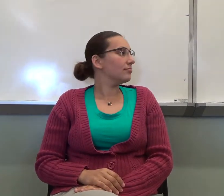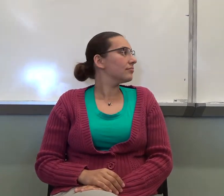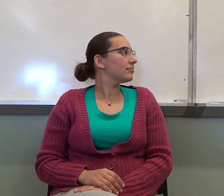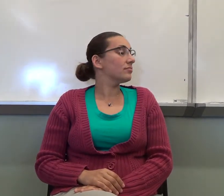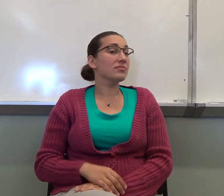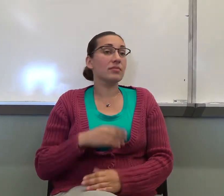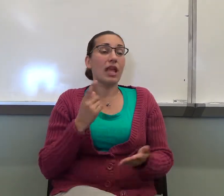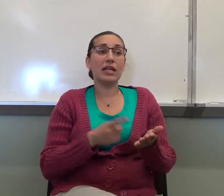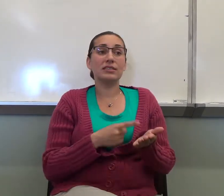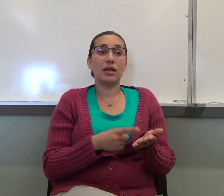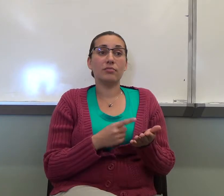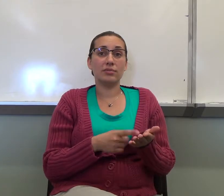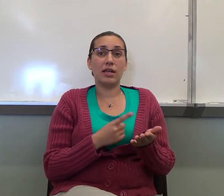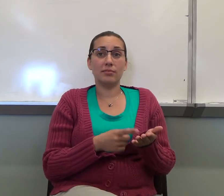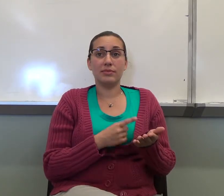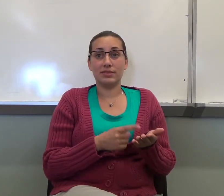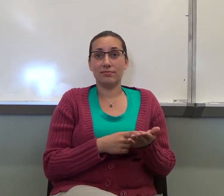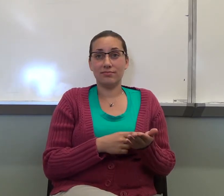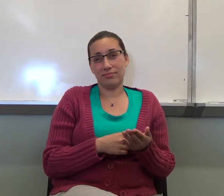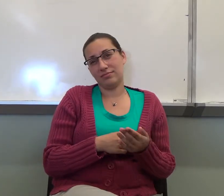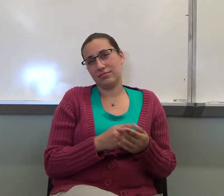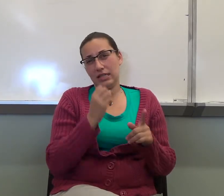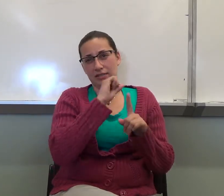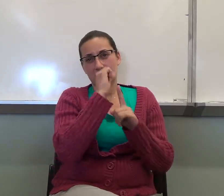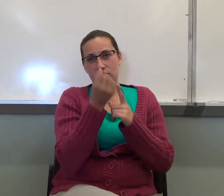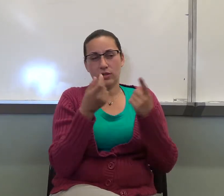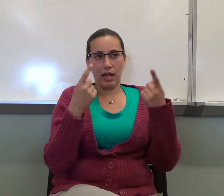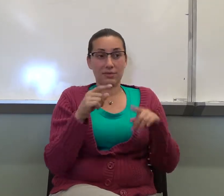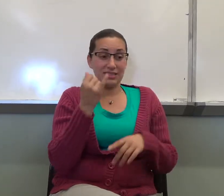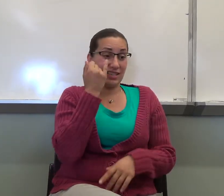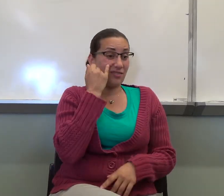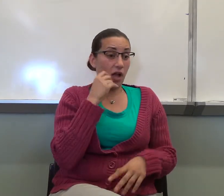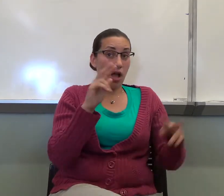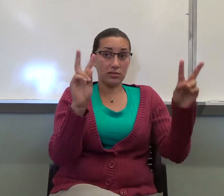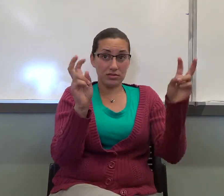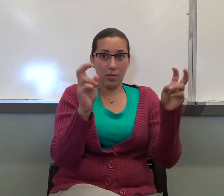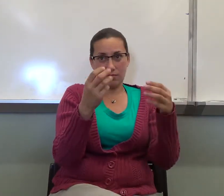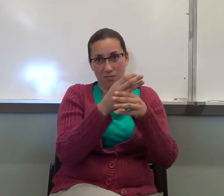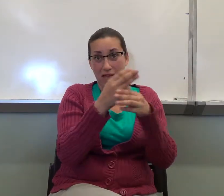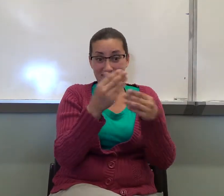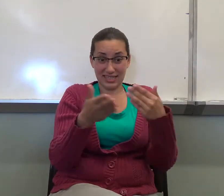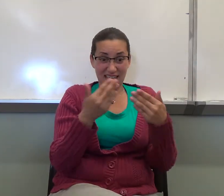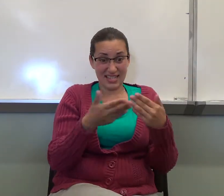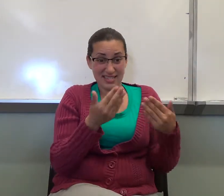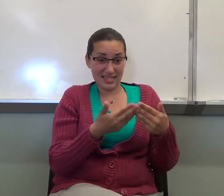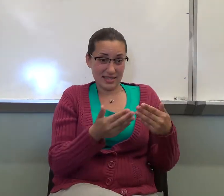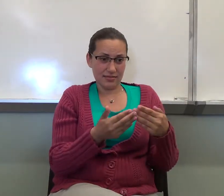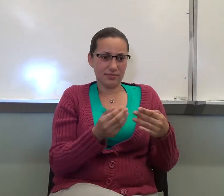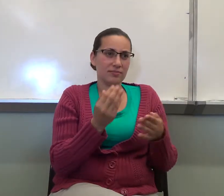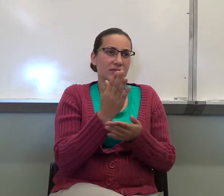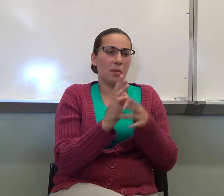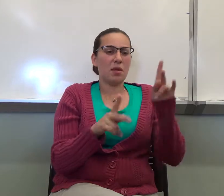Sometimes what happens is, when a topic gets too easy, people sort of back off and say, oh, I don't need to study this, because it's so